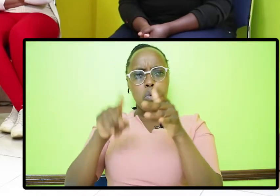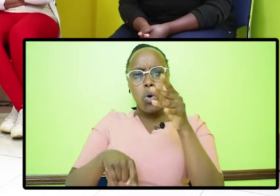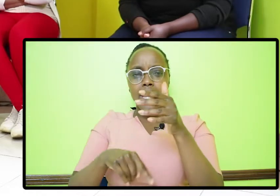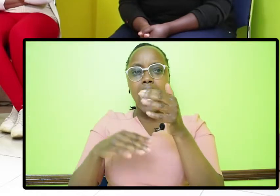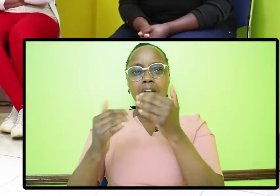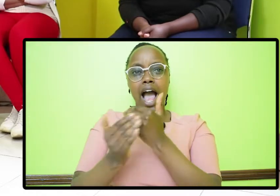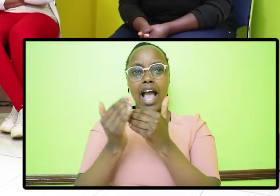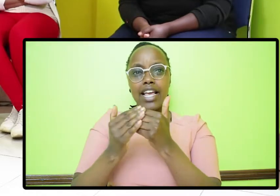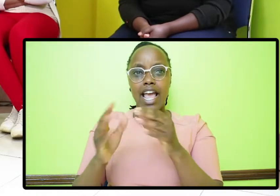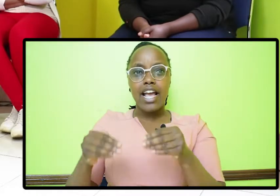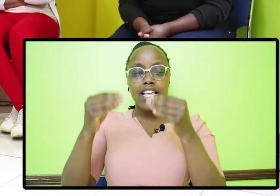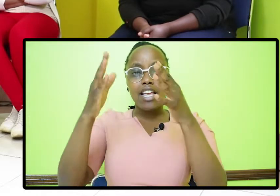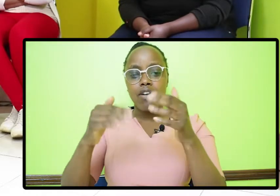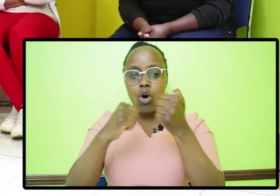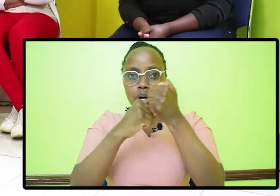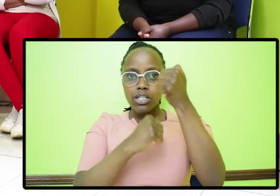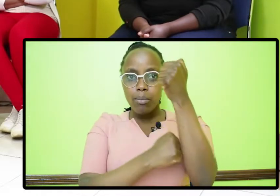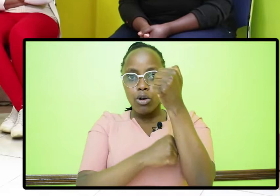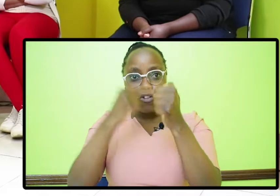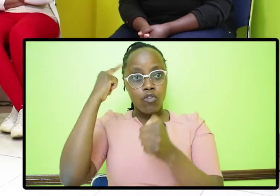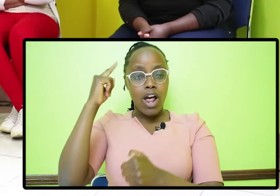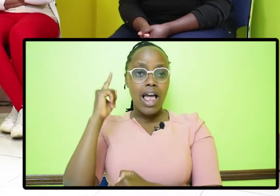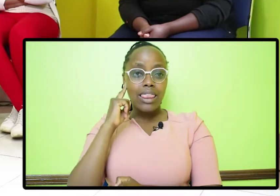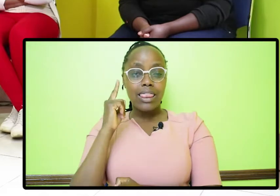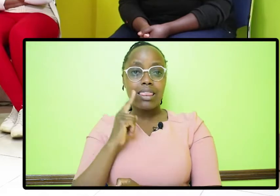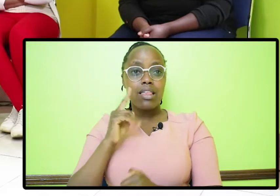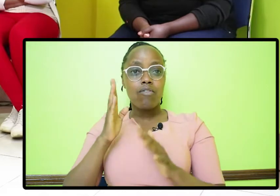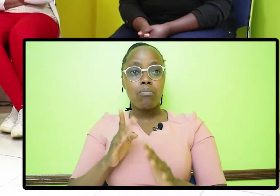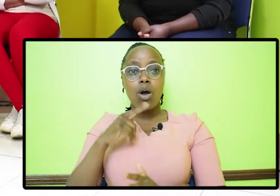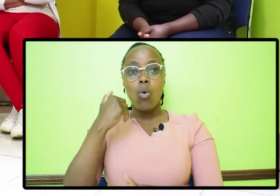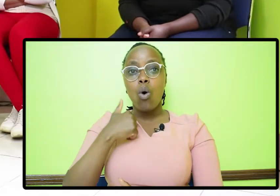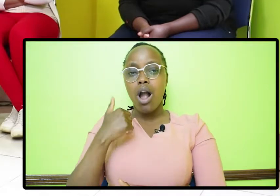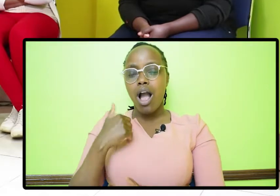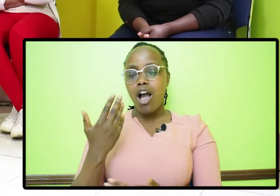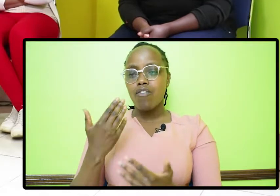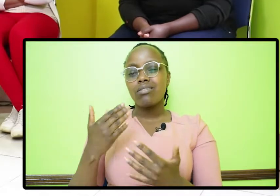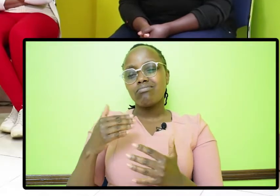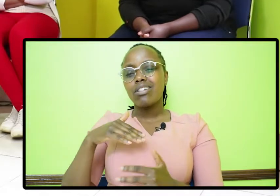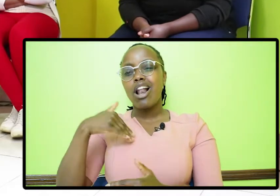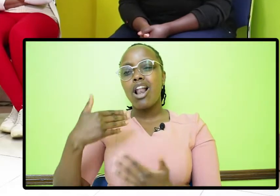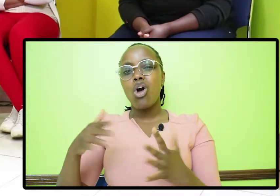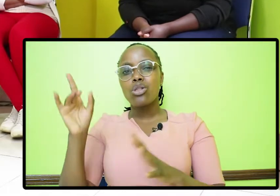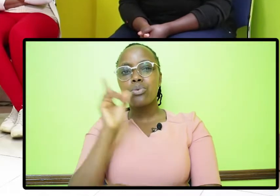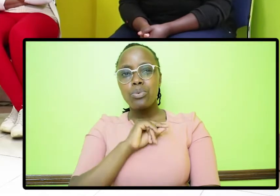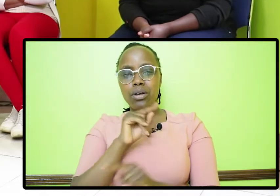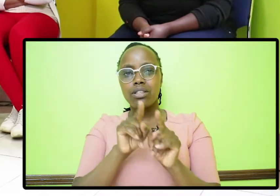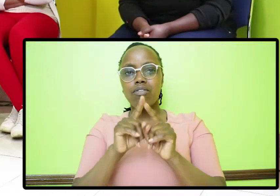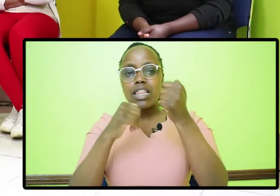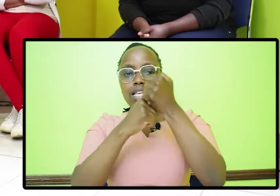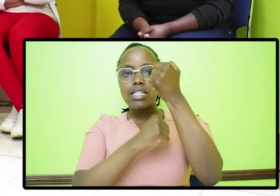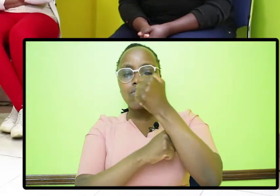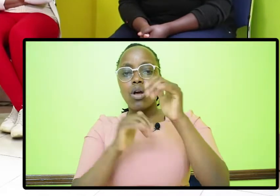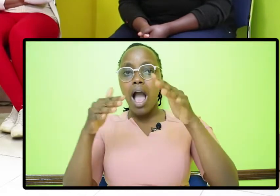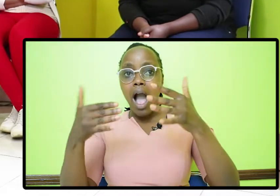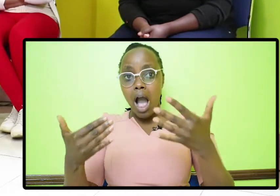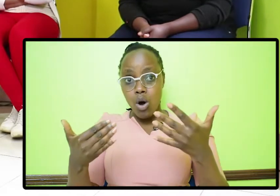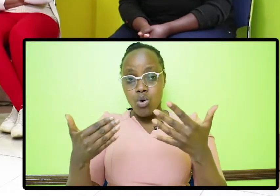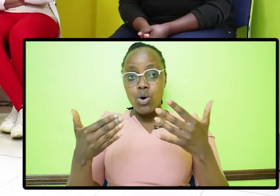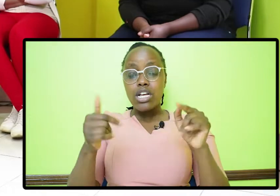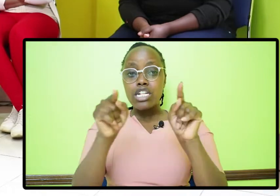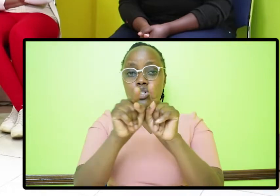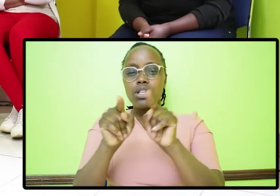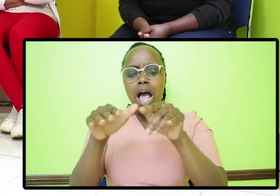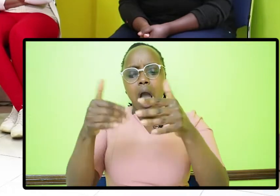caregiver, as a person who has worked with a deaf person who has gone through loss, and how they have supported